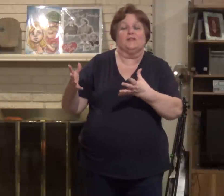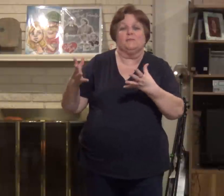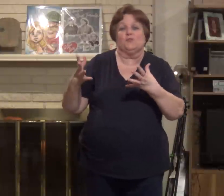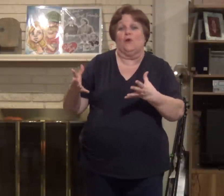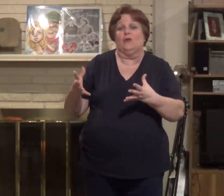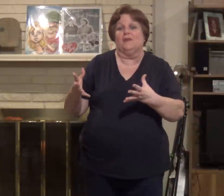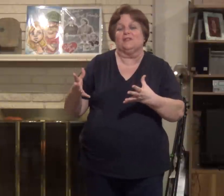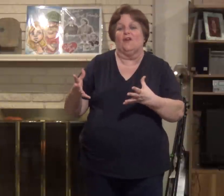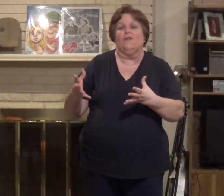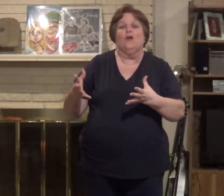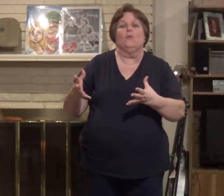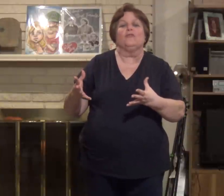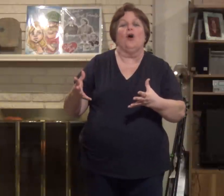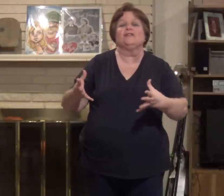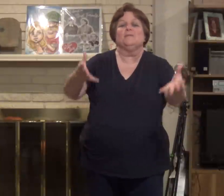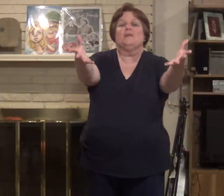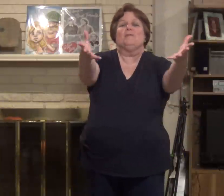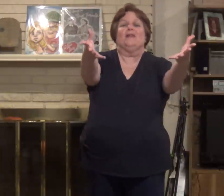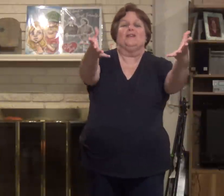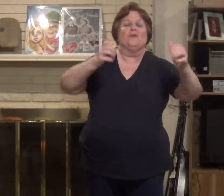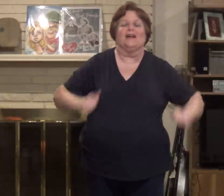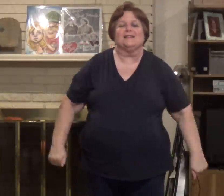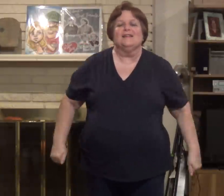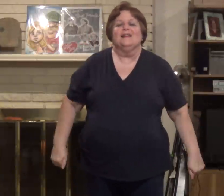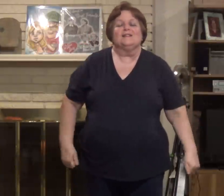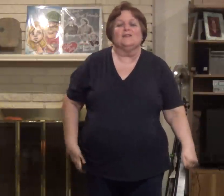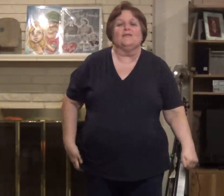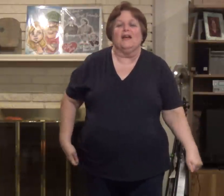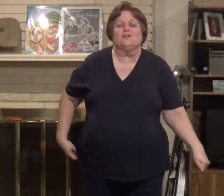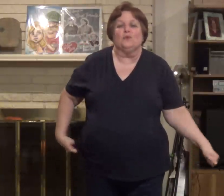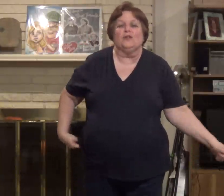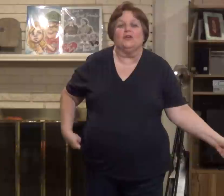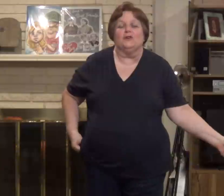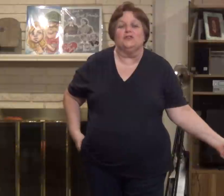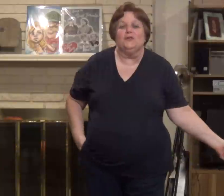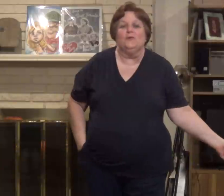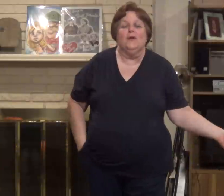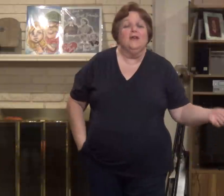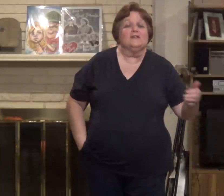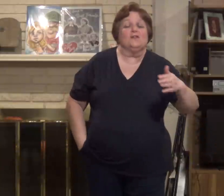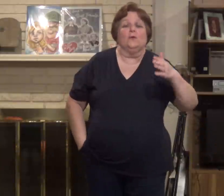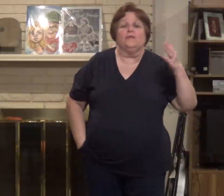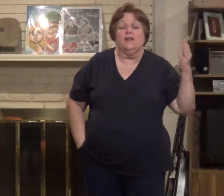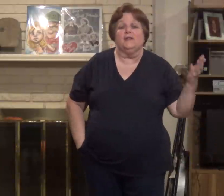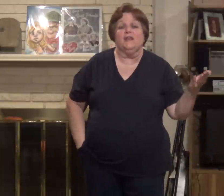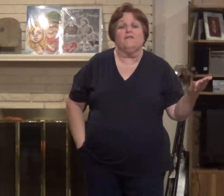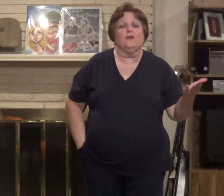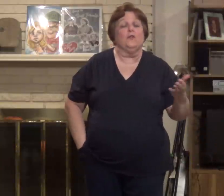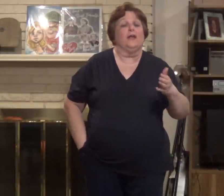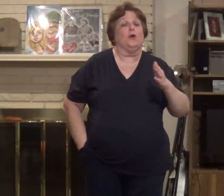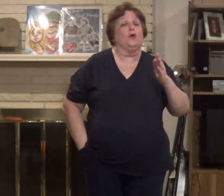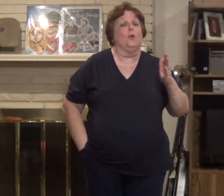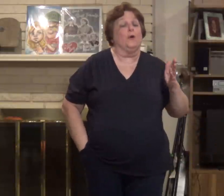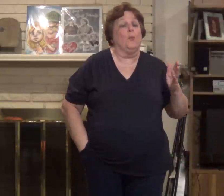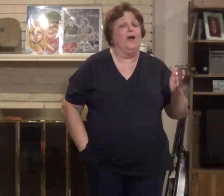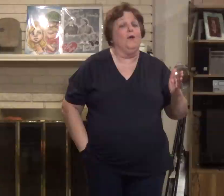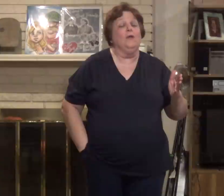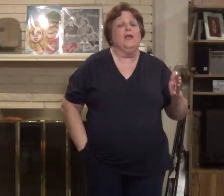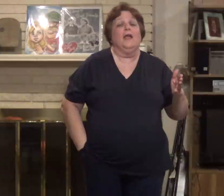I'm surrounding myself with awesome people like you guys. So that's really good too. So things I feel like are going well. You